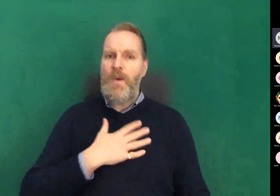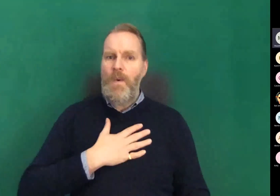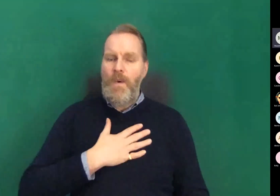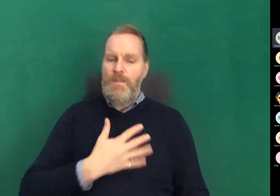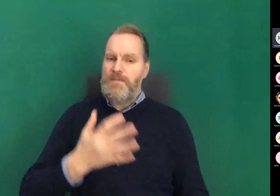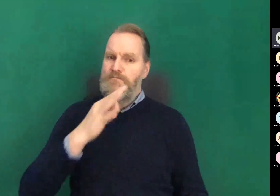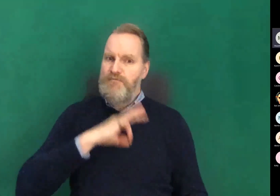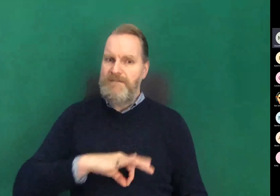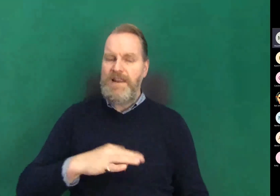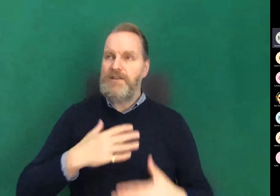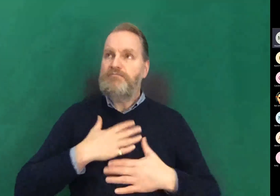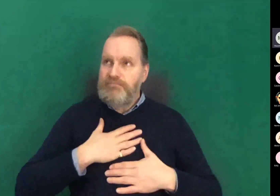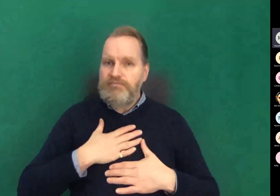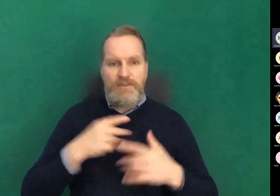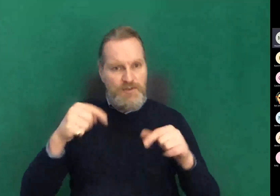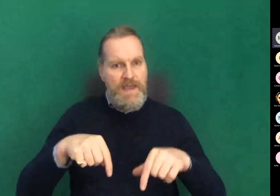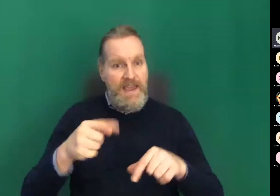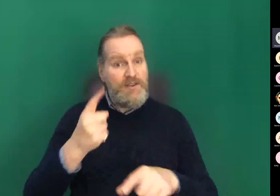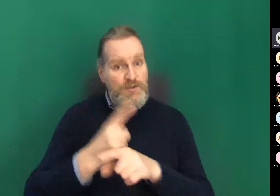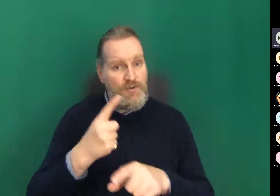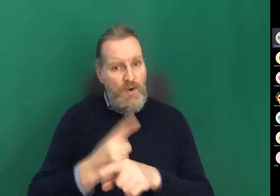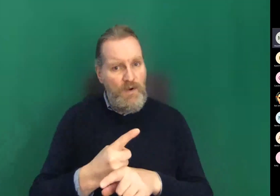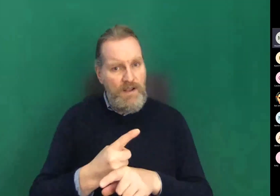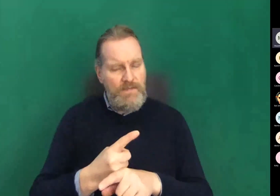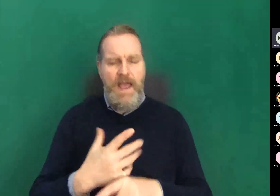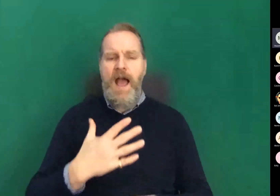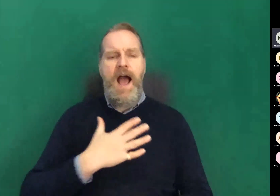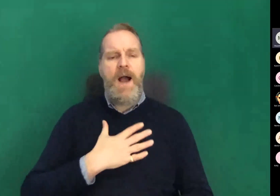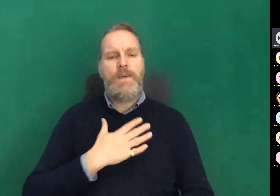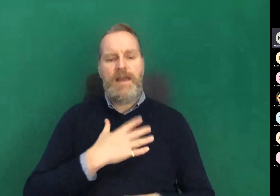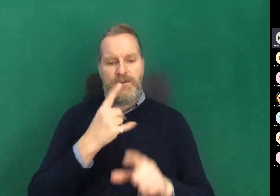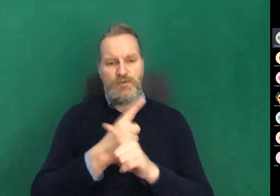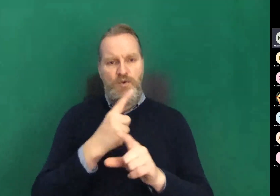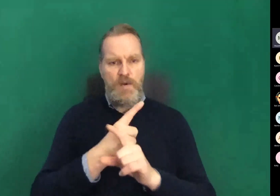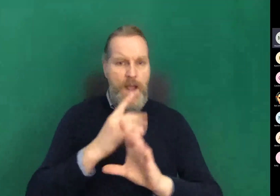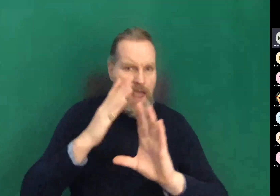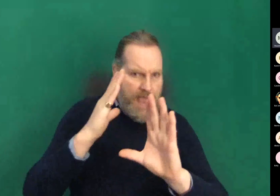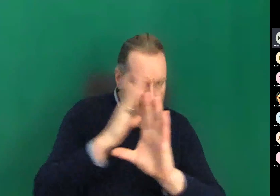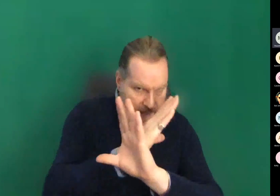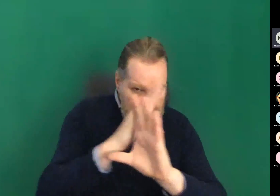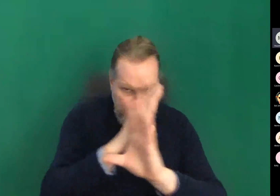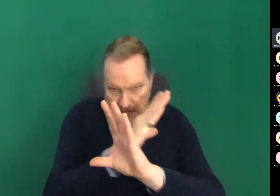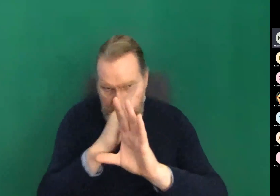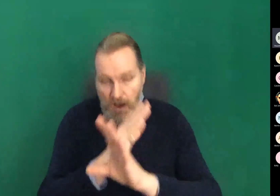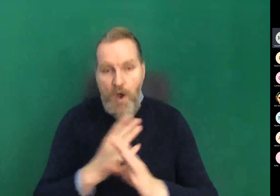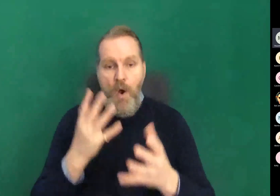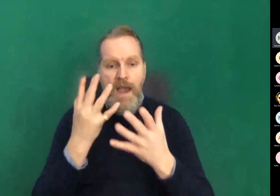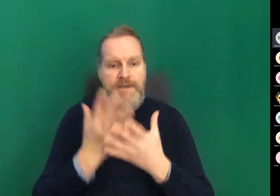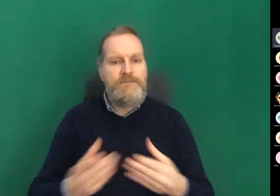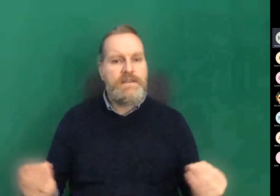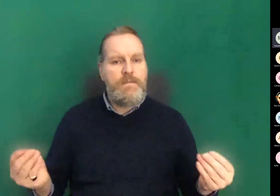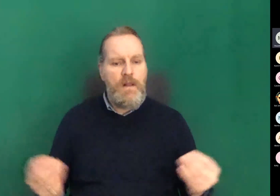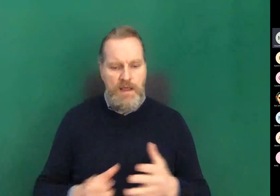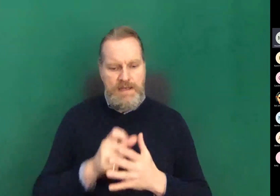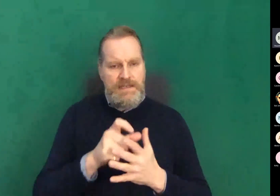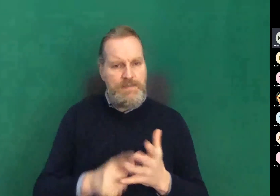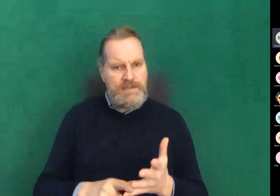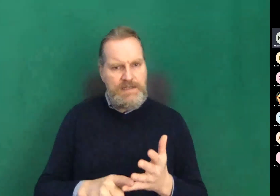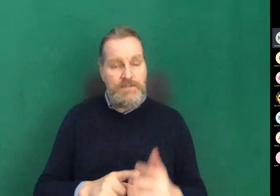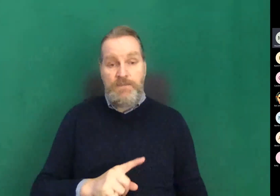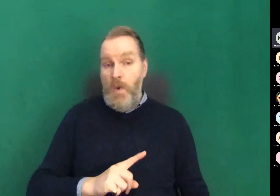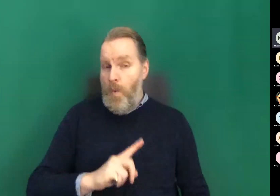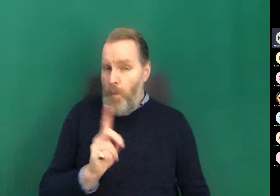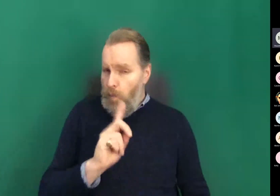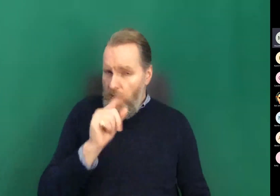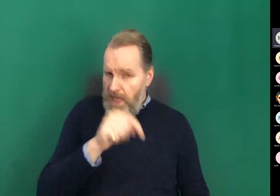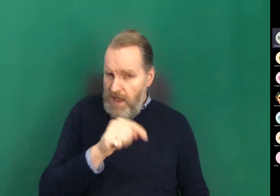opportunity. Today, I would like to reflect on hidden or invisible disabilities, what they are, why it is important to discuss them